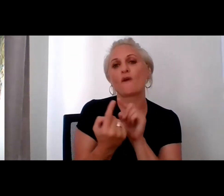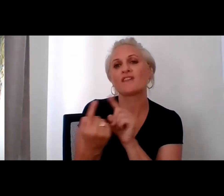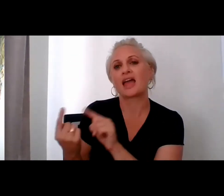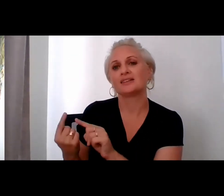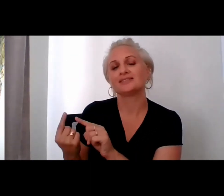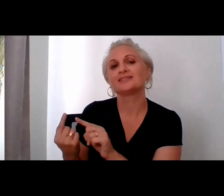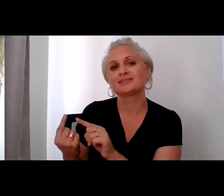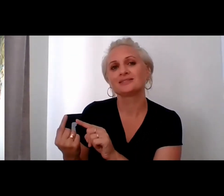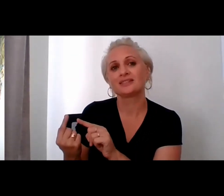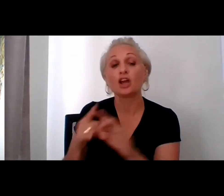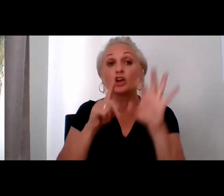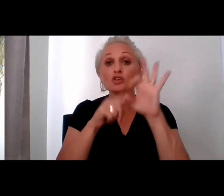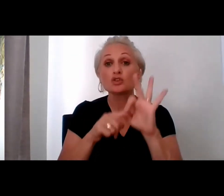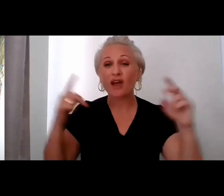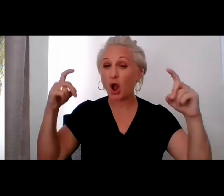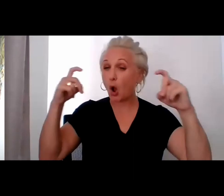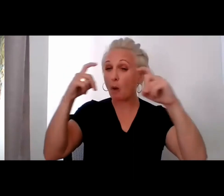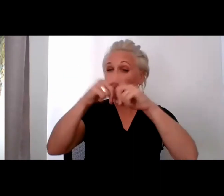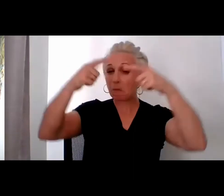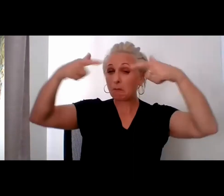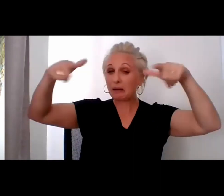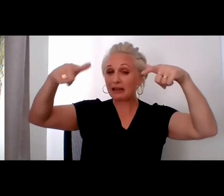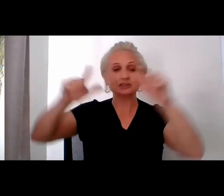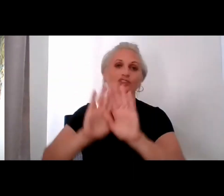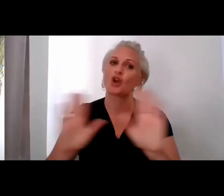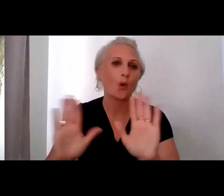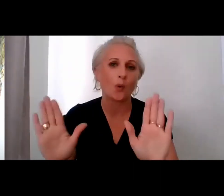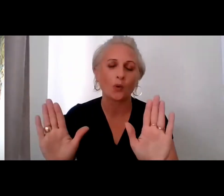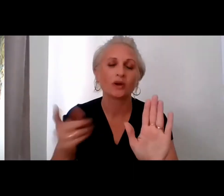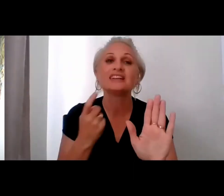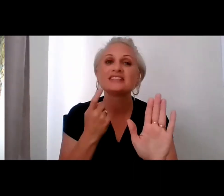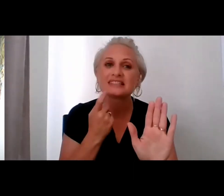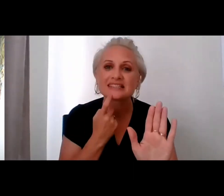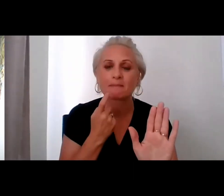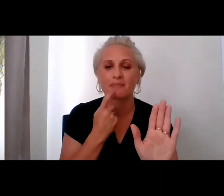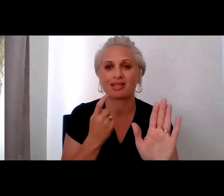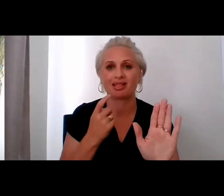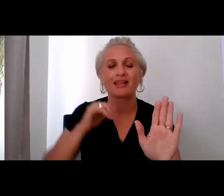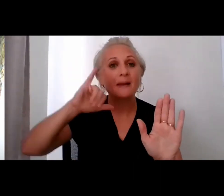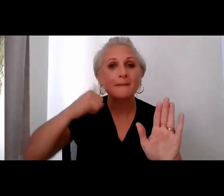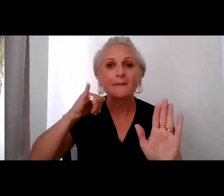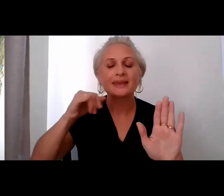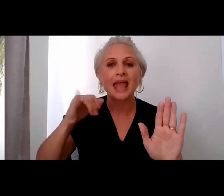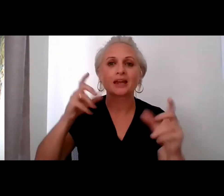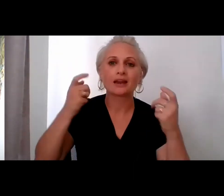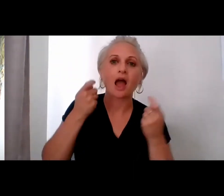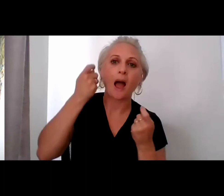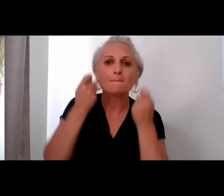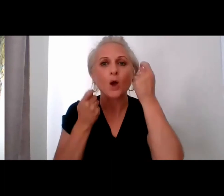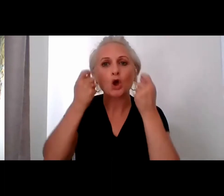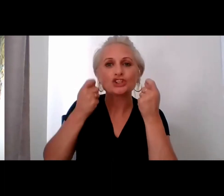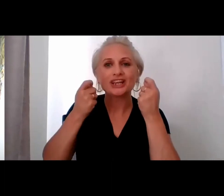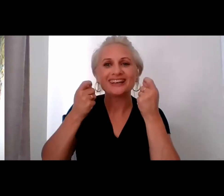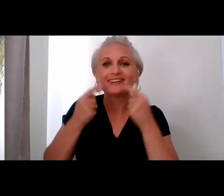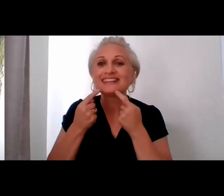to be complex. They could be as simple as pressing a smiley, a neutral, or a